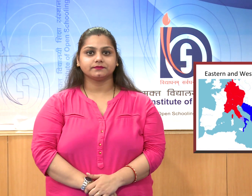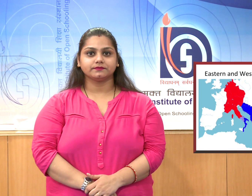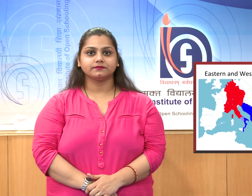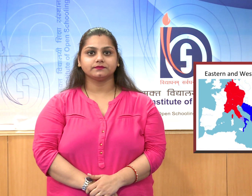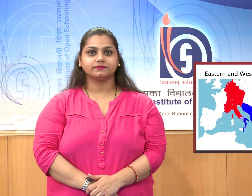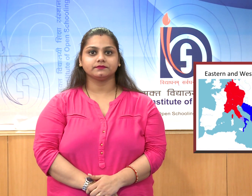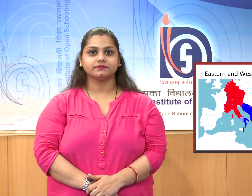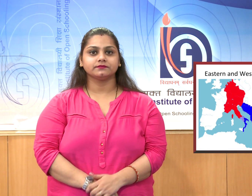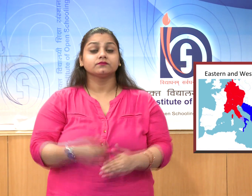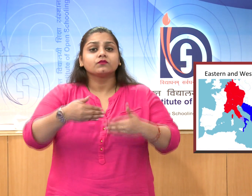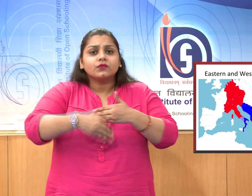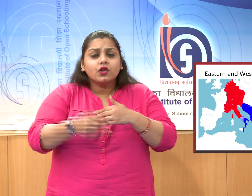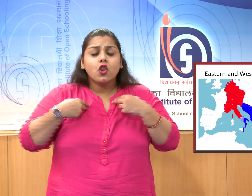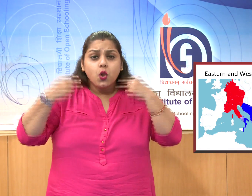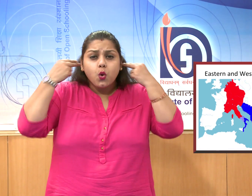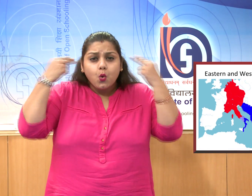It was known as the Eastern Roman